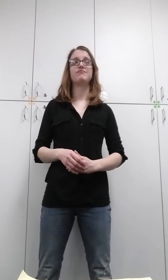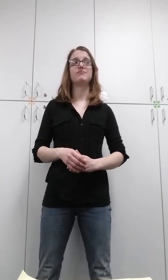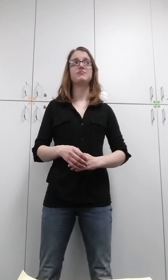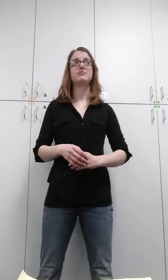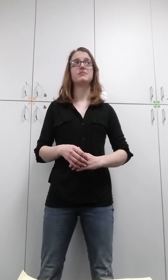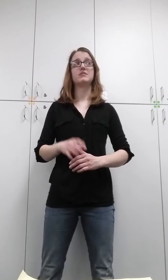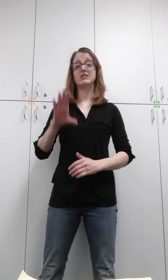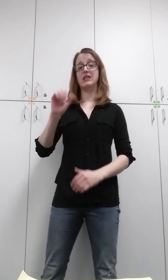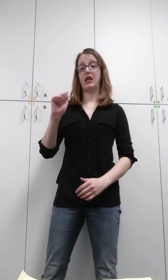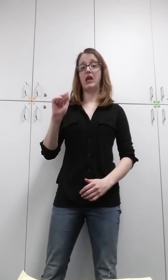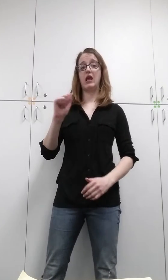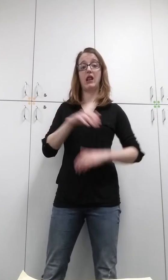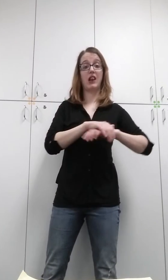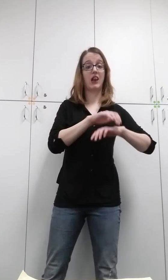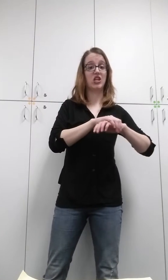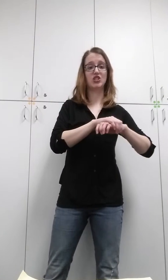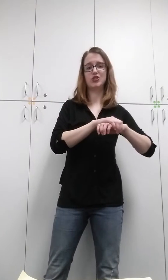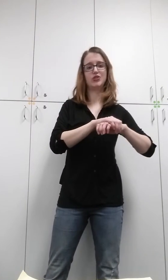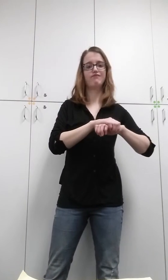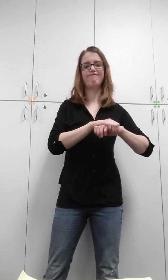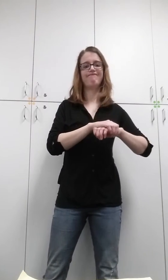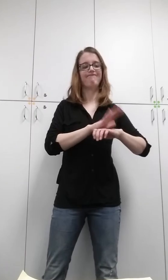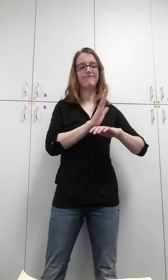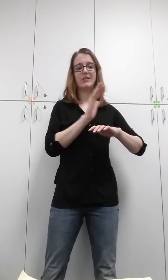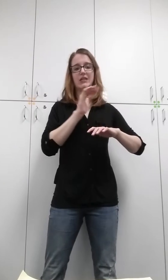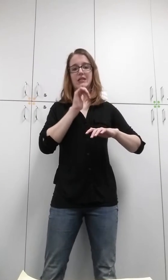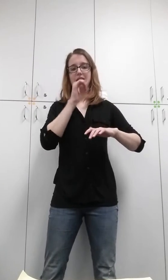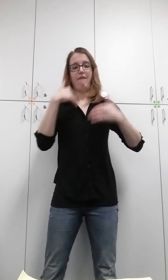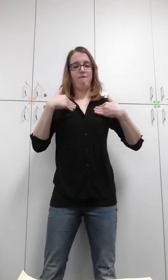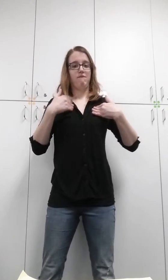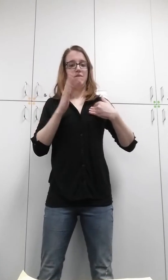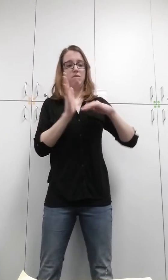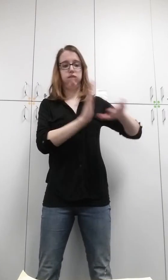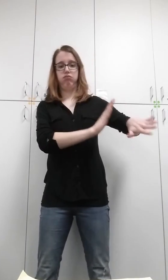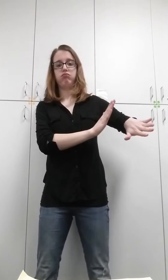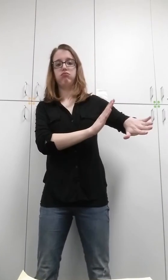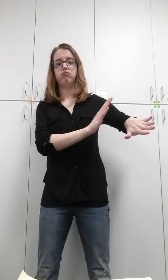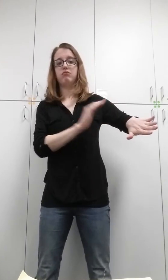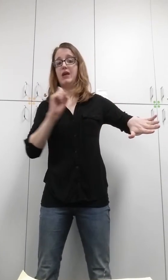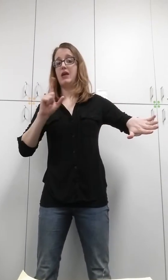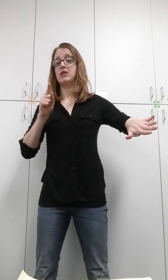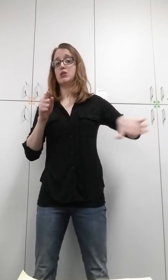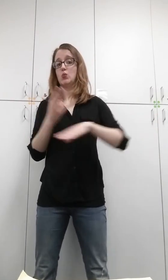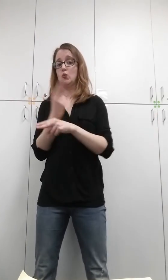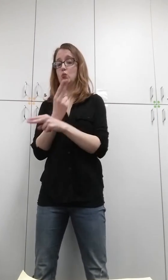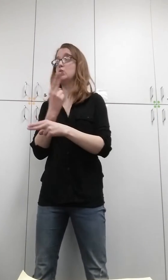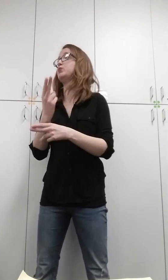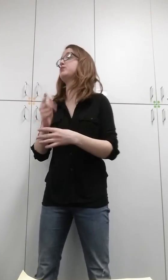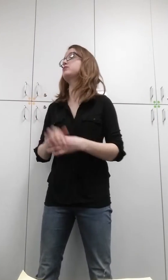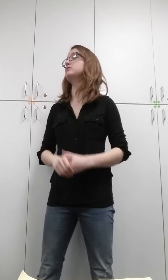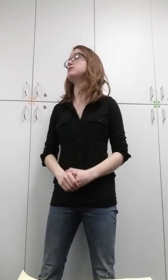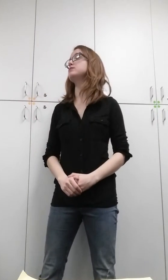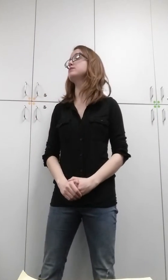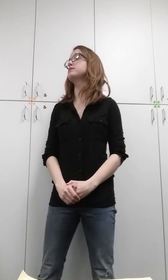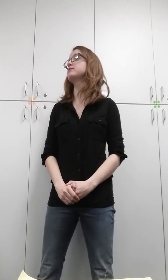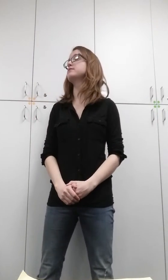improv specialist or you're a dance major, maybe you're used to expressing yourself physically. In English, in the mainstream hearing